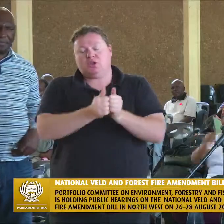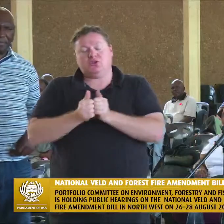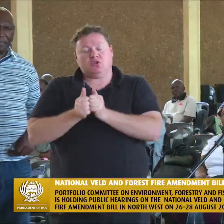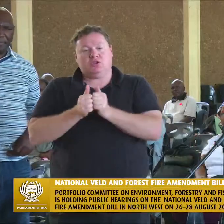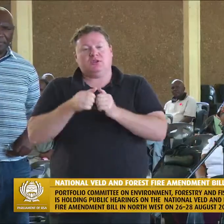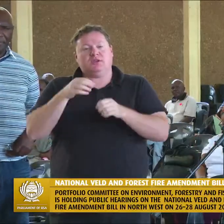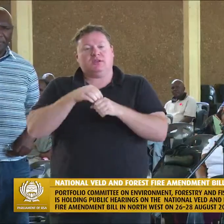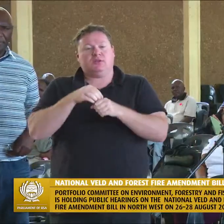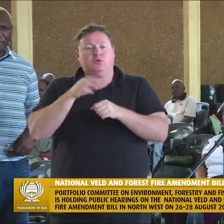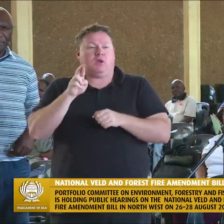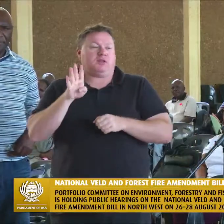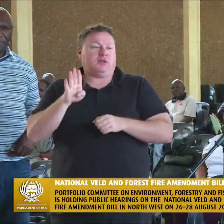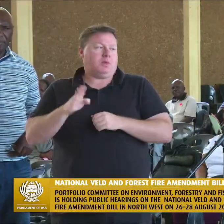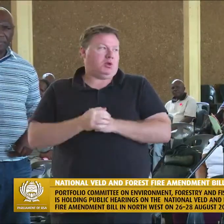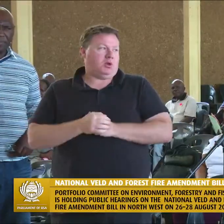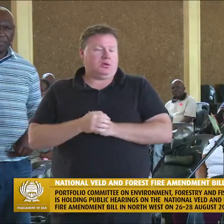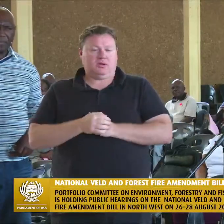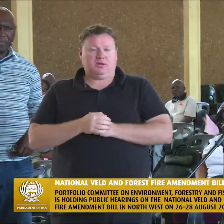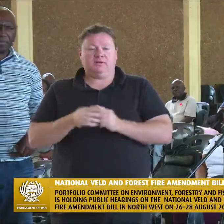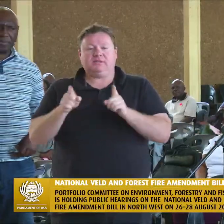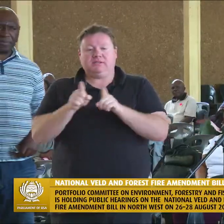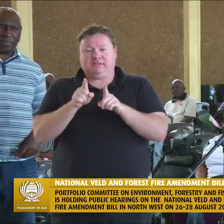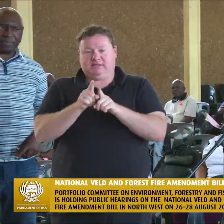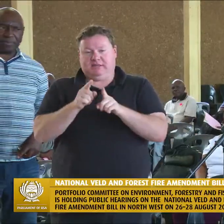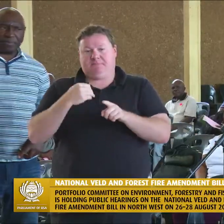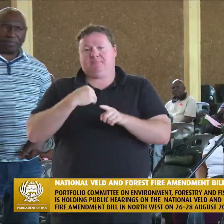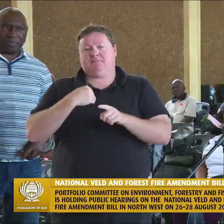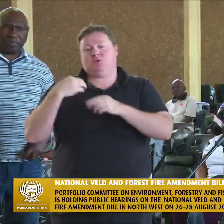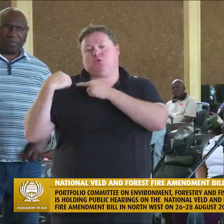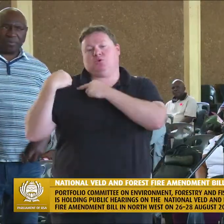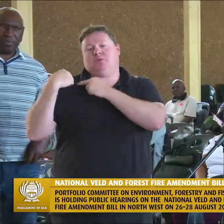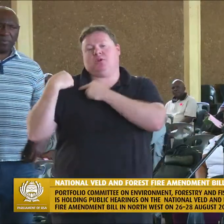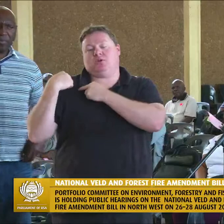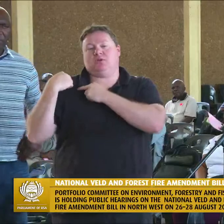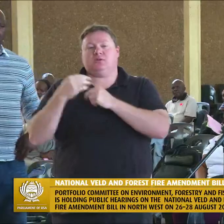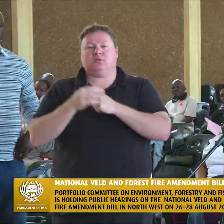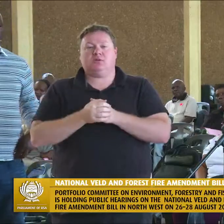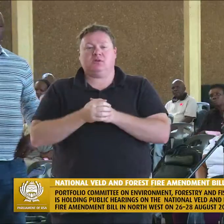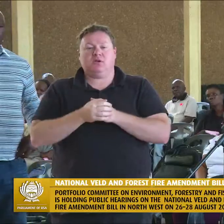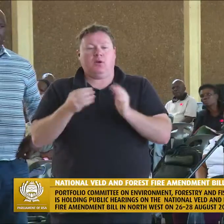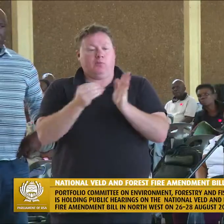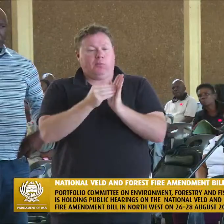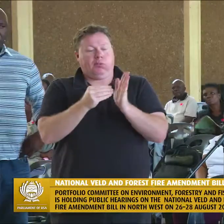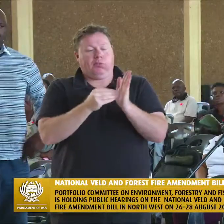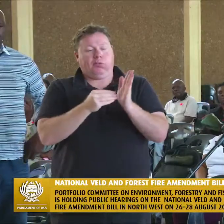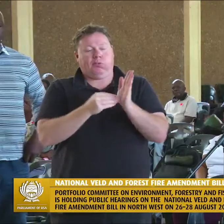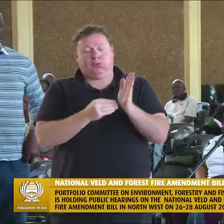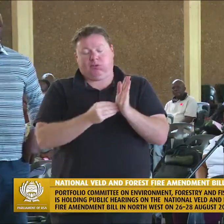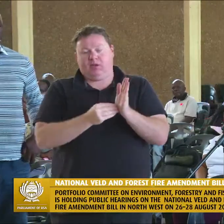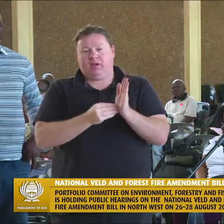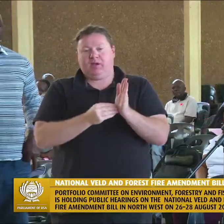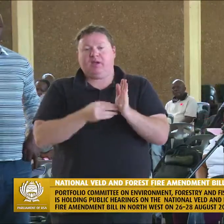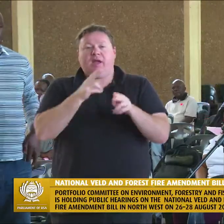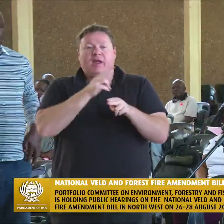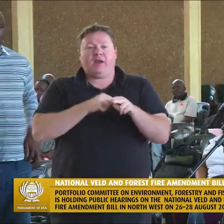i'm also responsible for the implementation of the fire brigade services act act 99 of 1987.